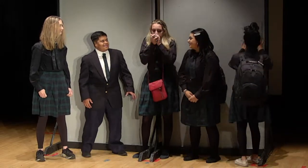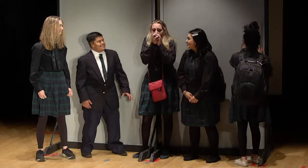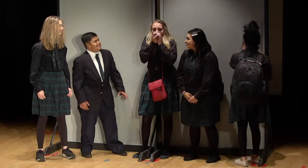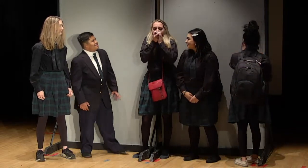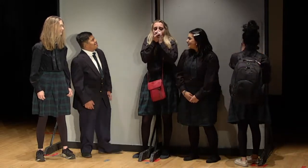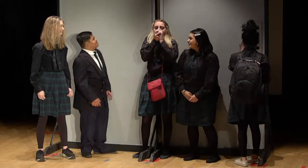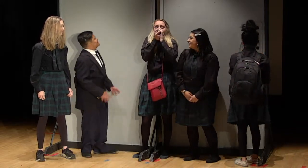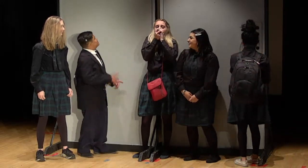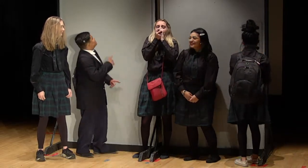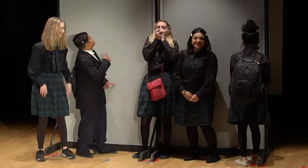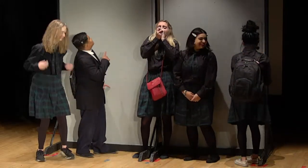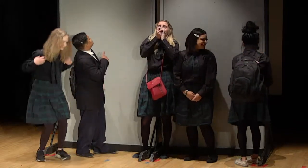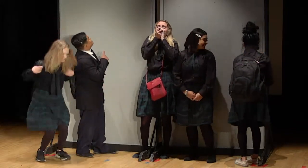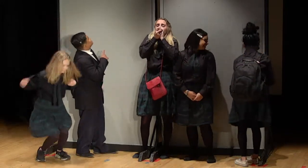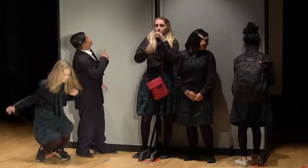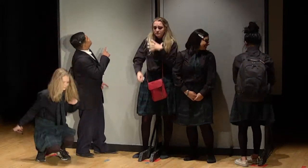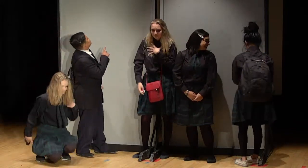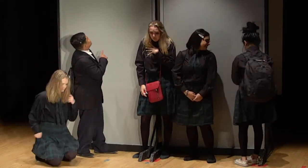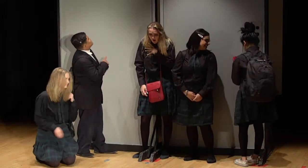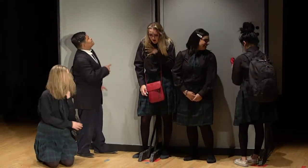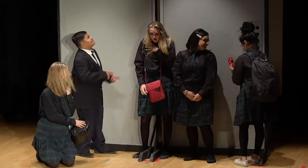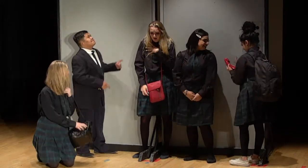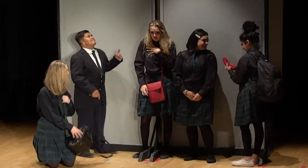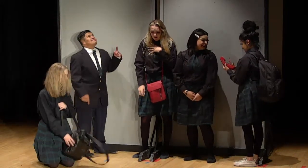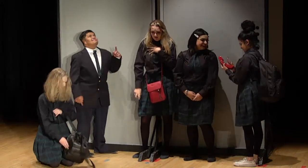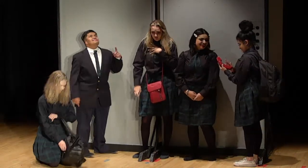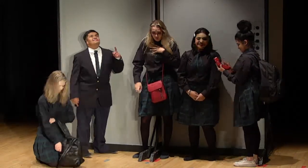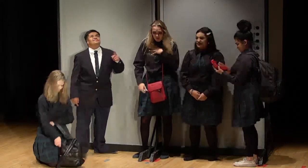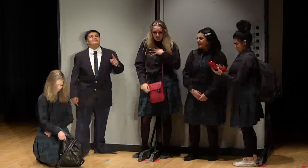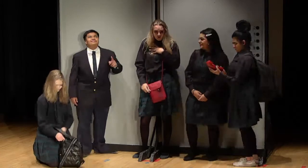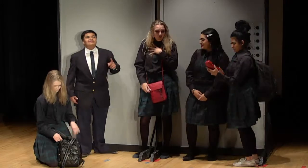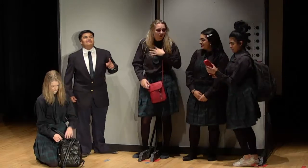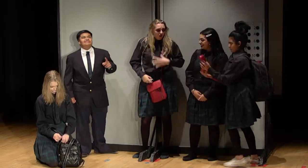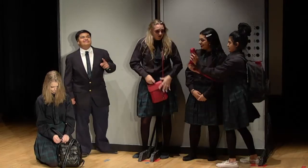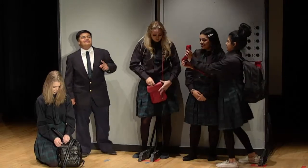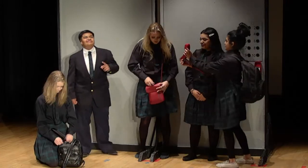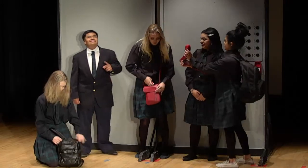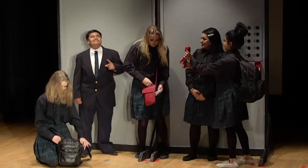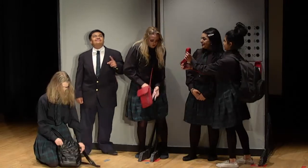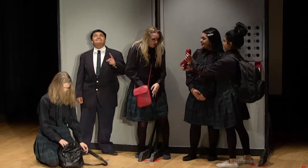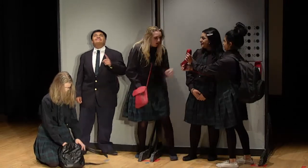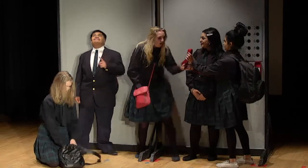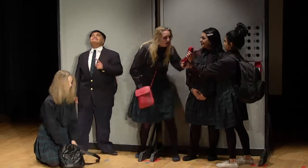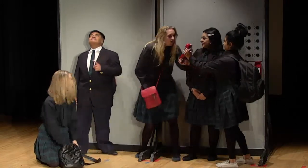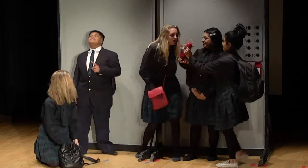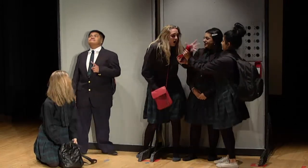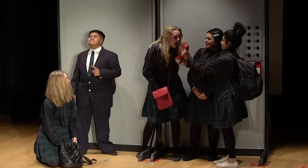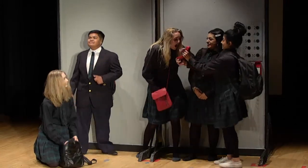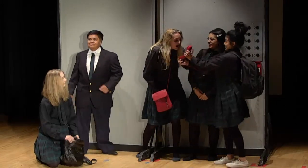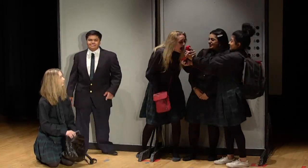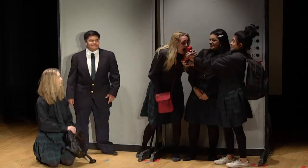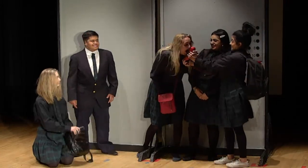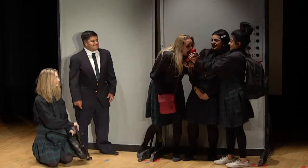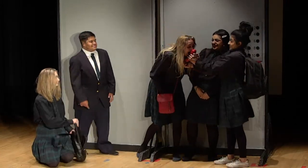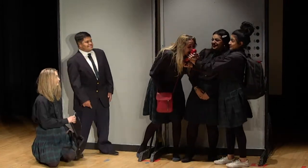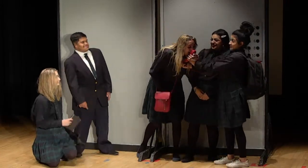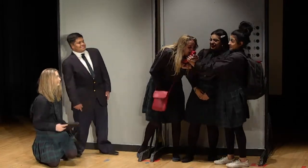The students frantically press buttons, none of which do anything. One student holds up an emergency phone and looks at all the deaf students.